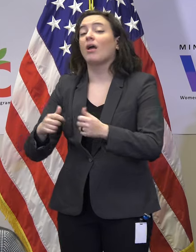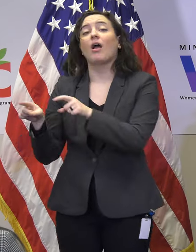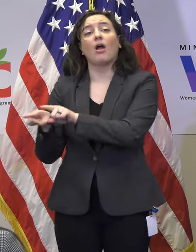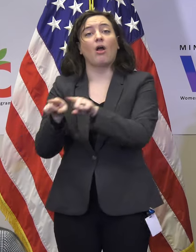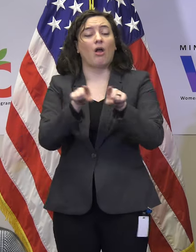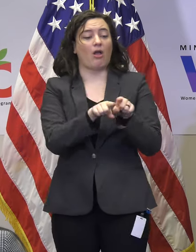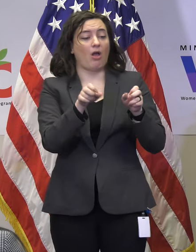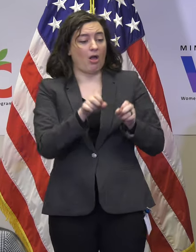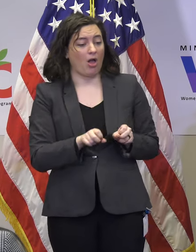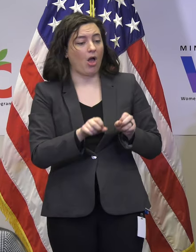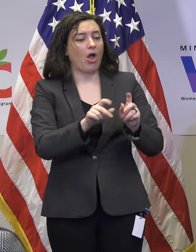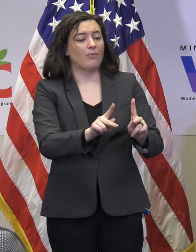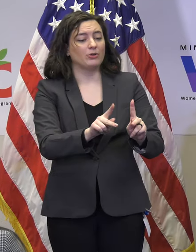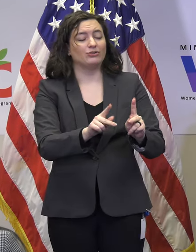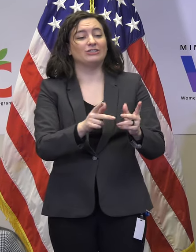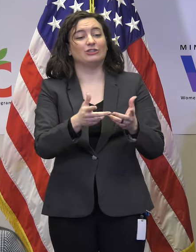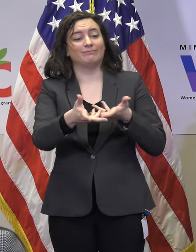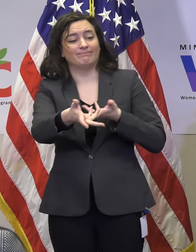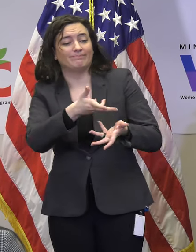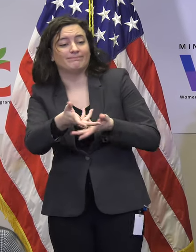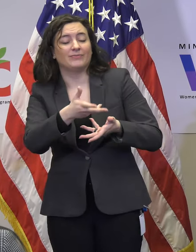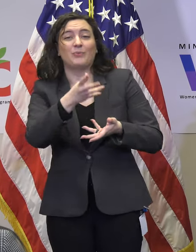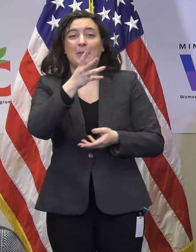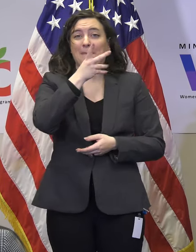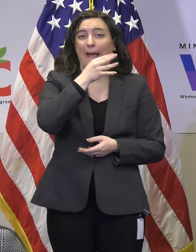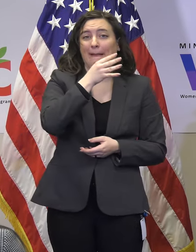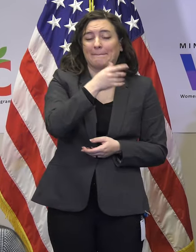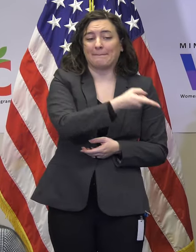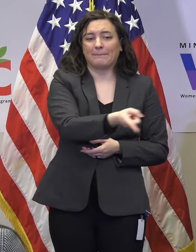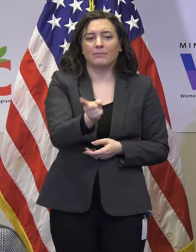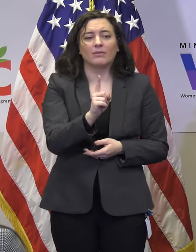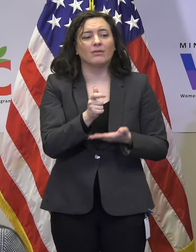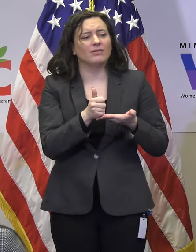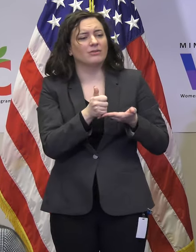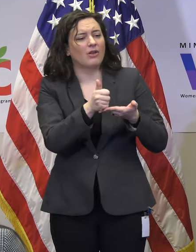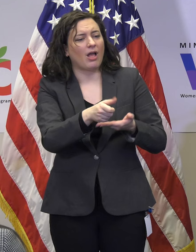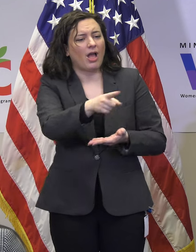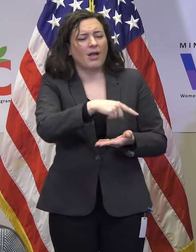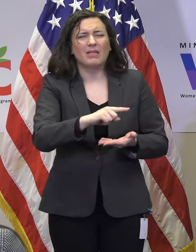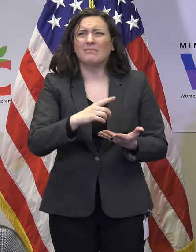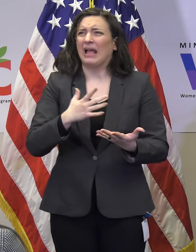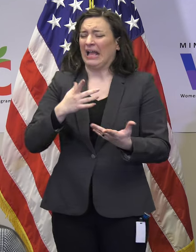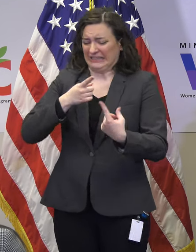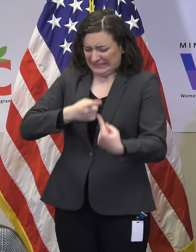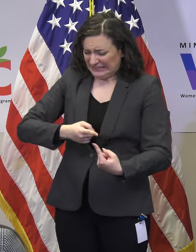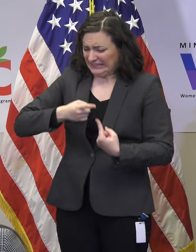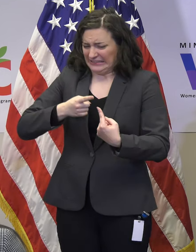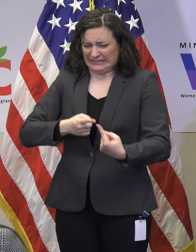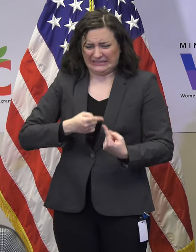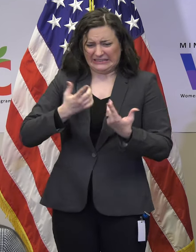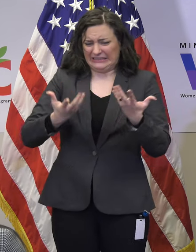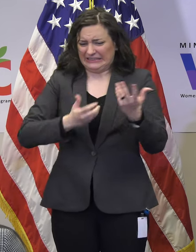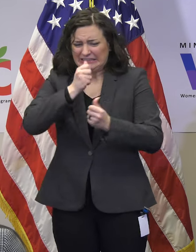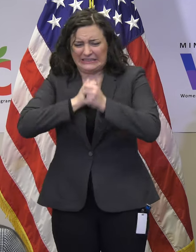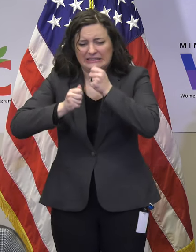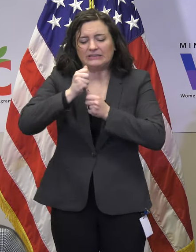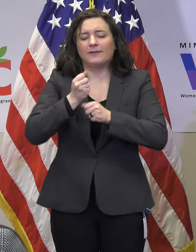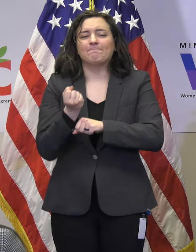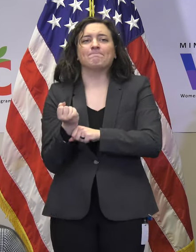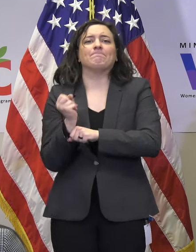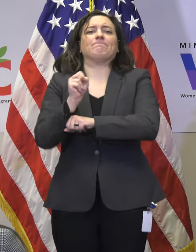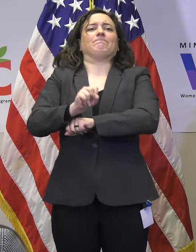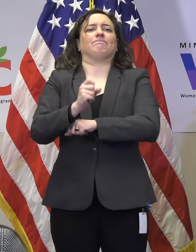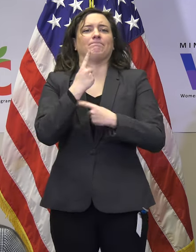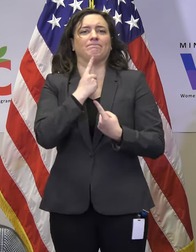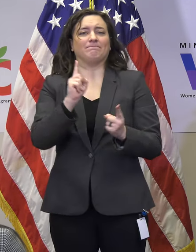with breastfeeding moms, help them to overcome breastfeeding challenges. Breastfeeding can be difficult